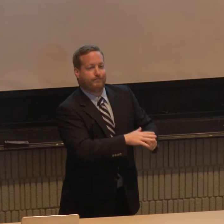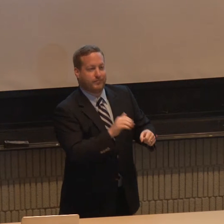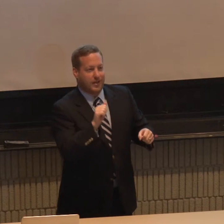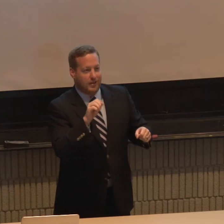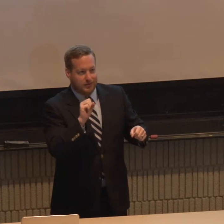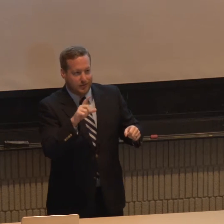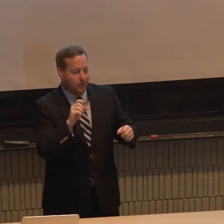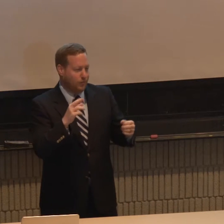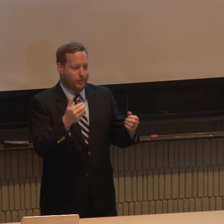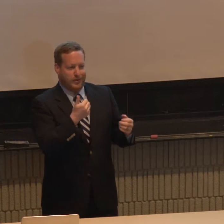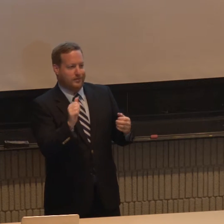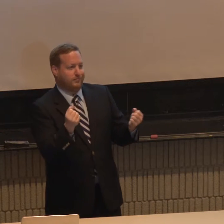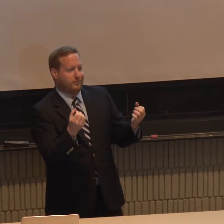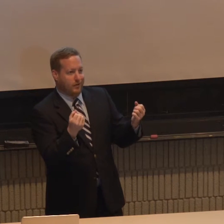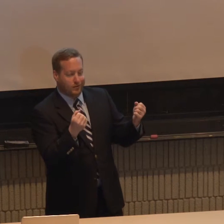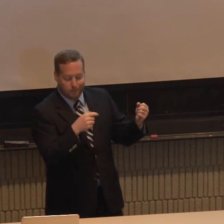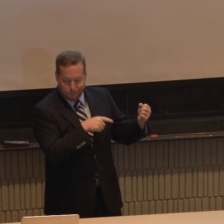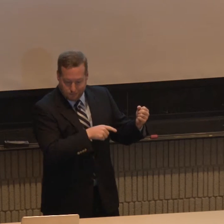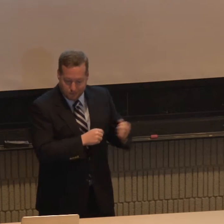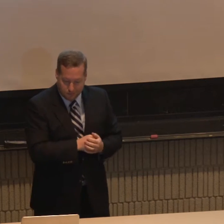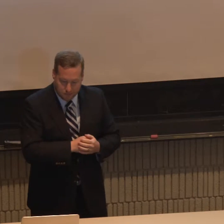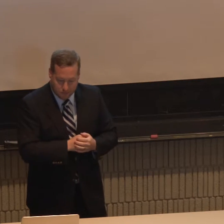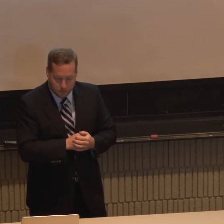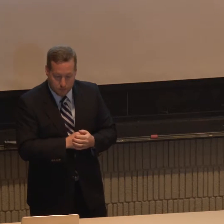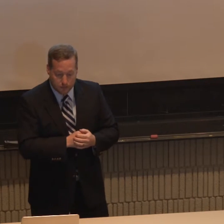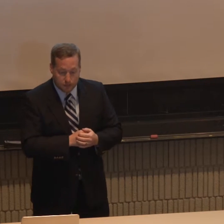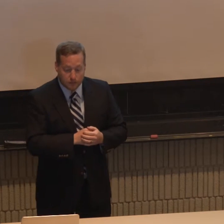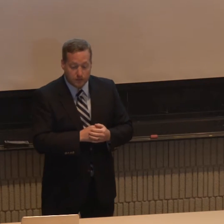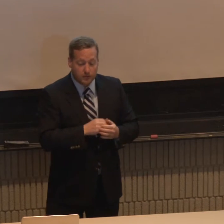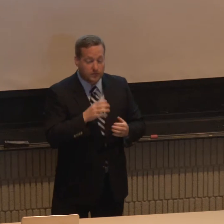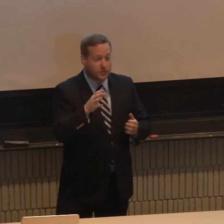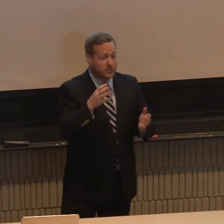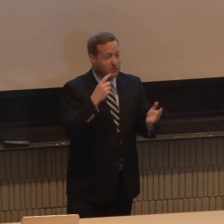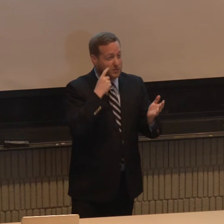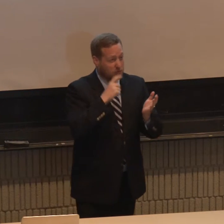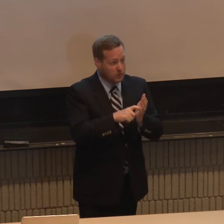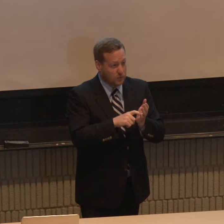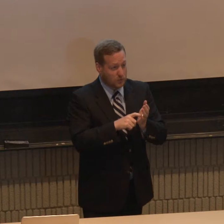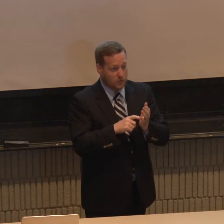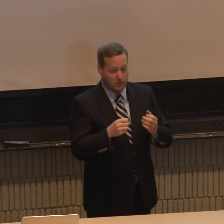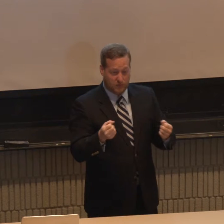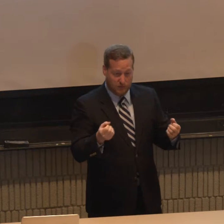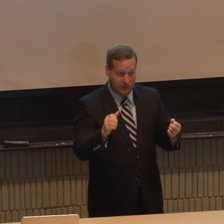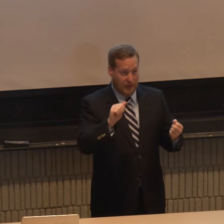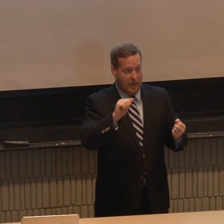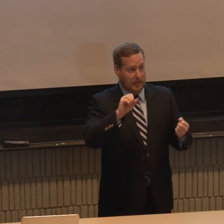for people working in the industry who are trying to assure that ASL is not provided to deaf children.